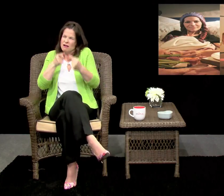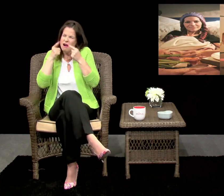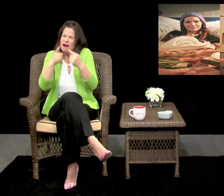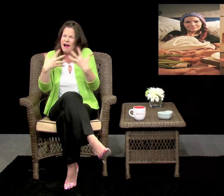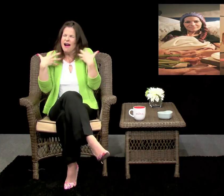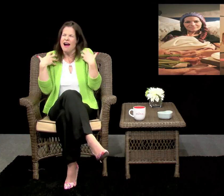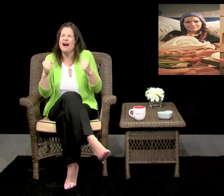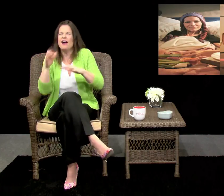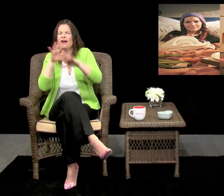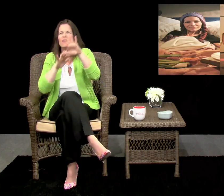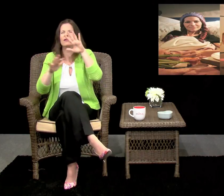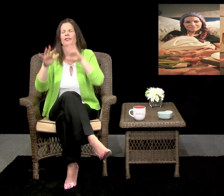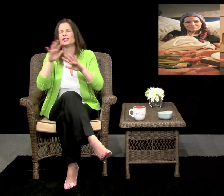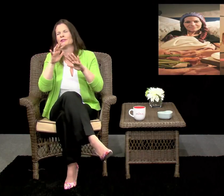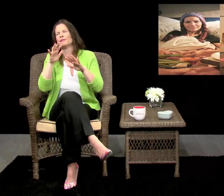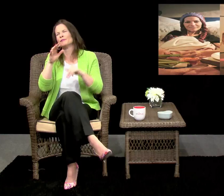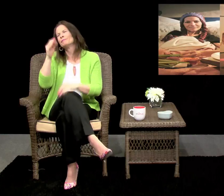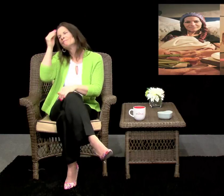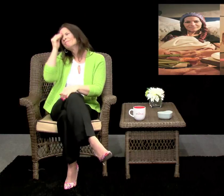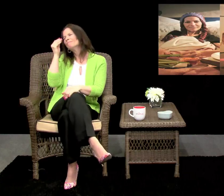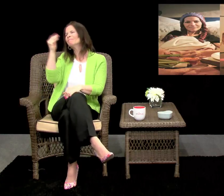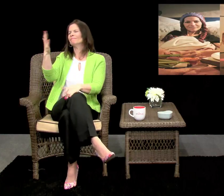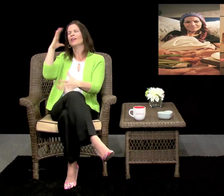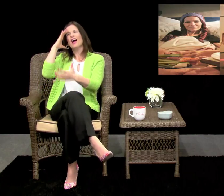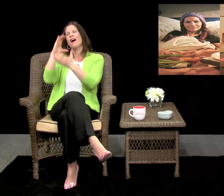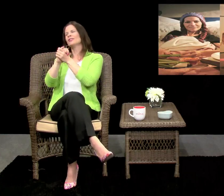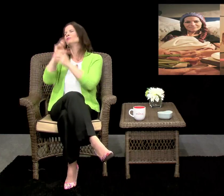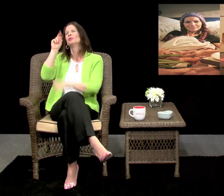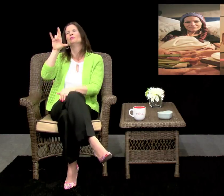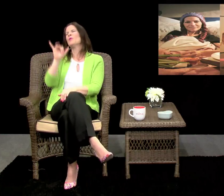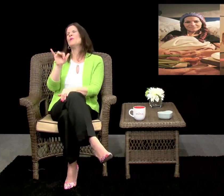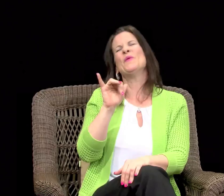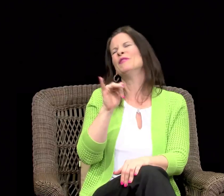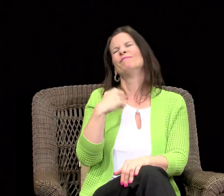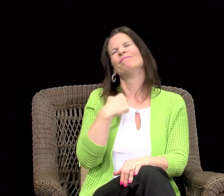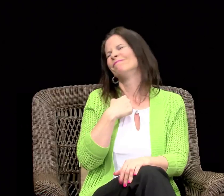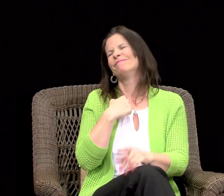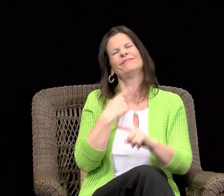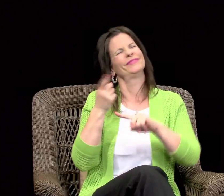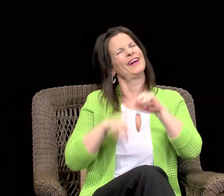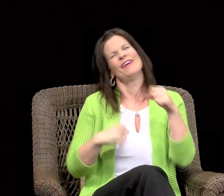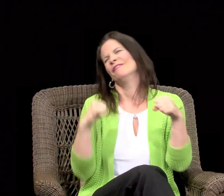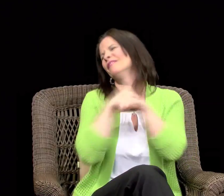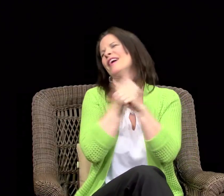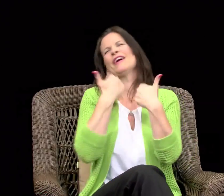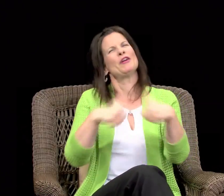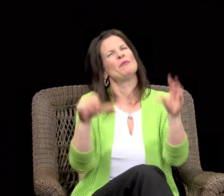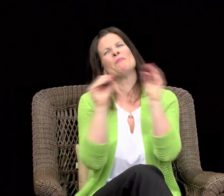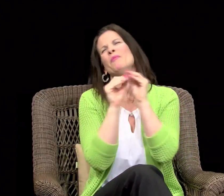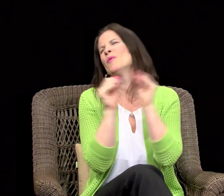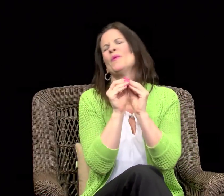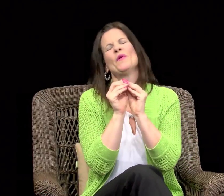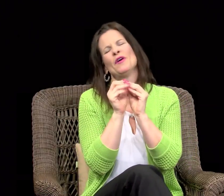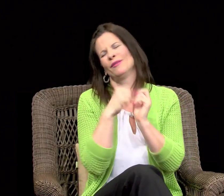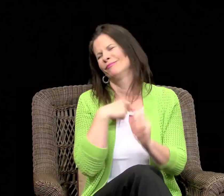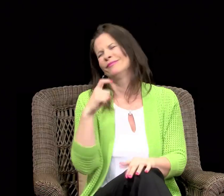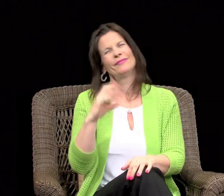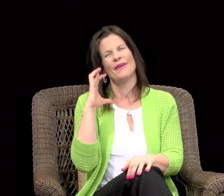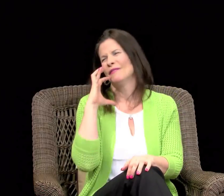out. And it was a real struggle for her as her health became worse and worse. And her husband said